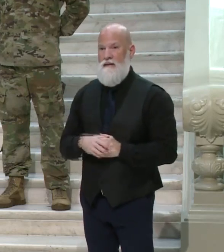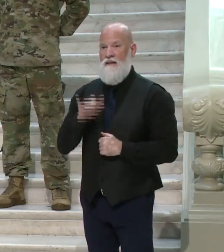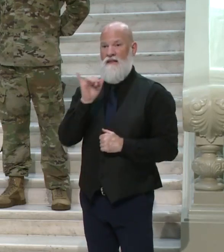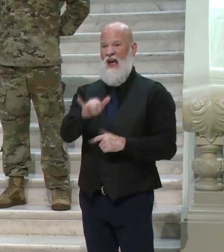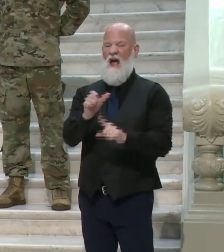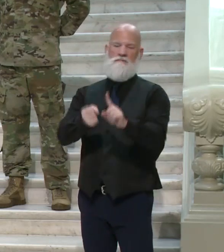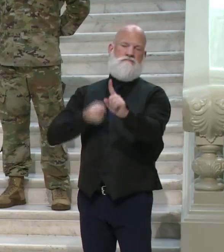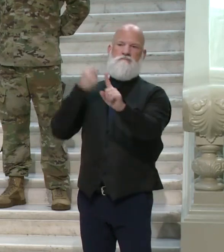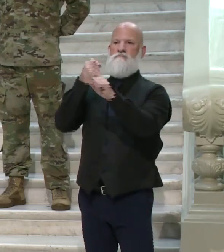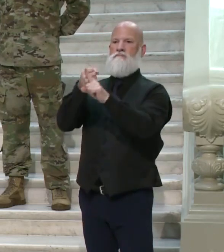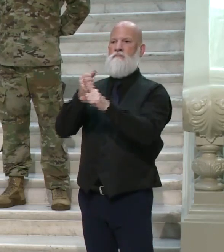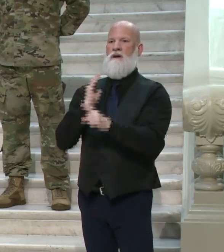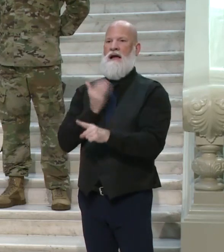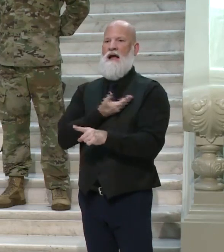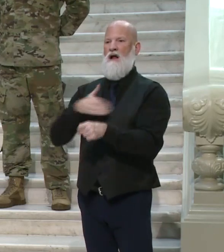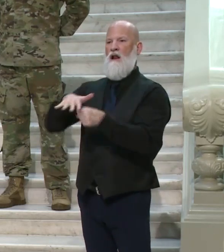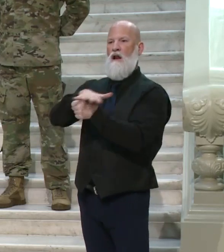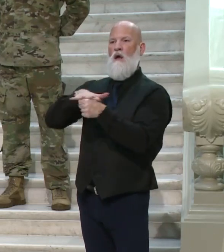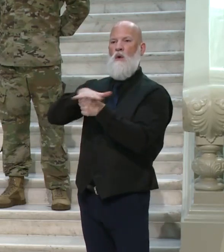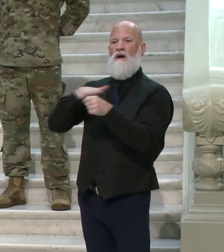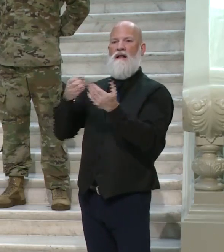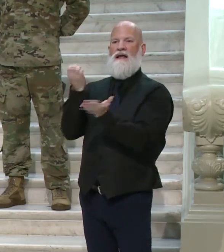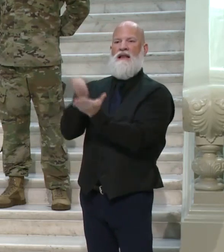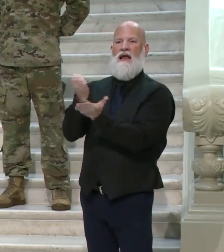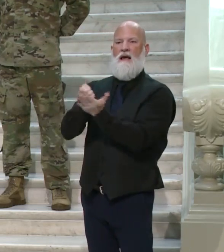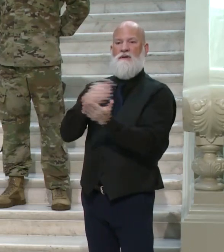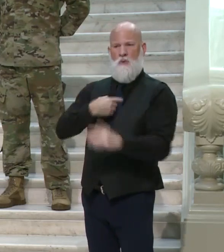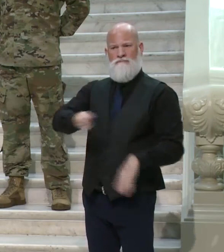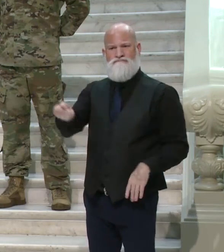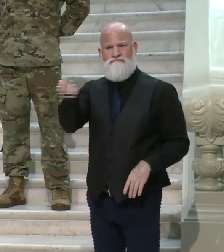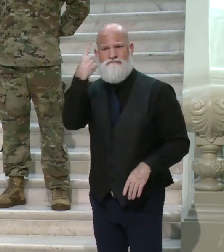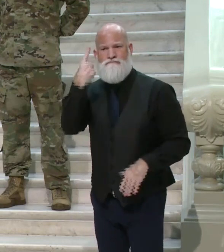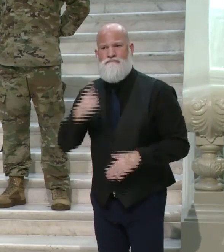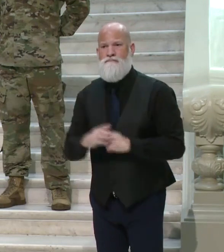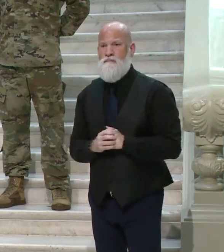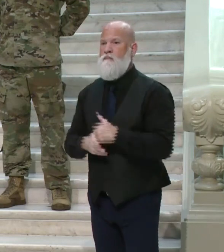as well as our state. And I know that firsthand.